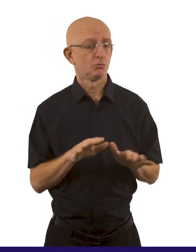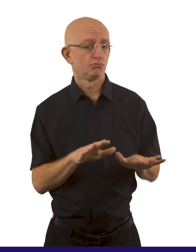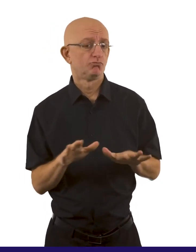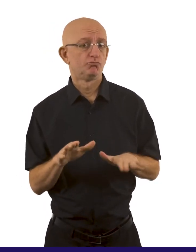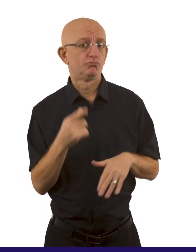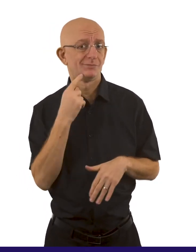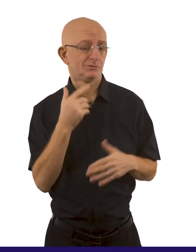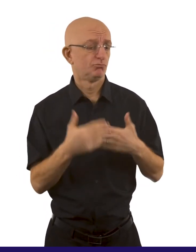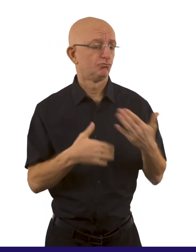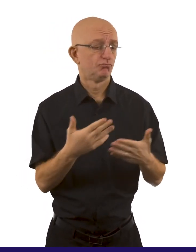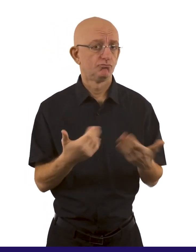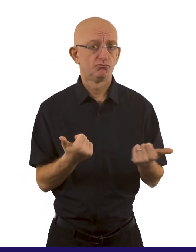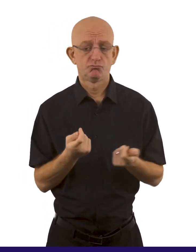quite easy,